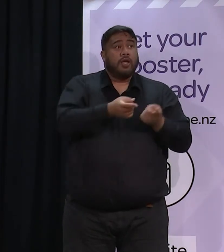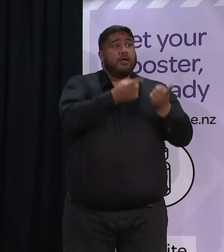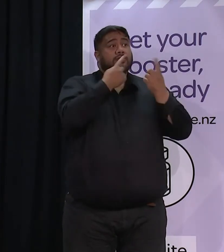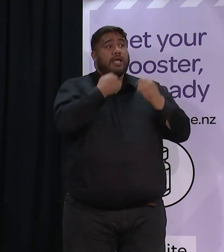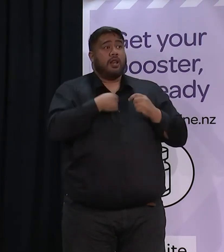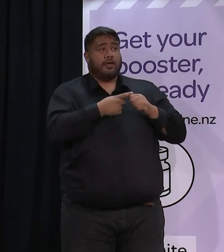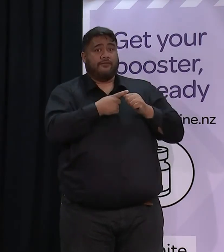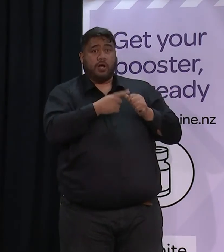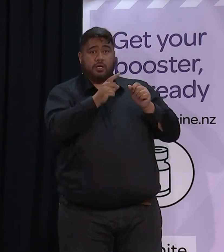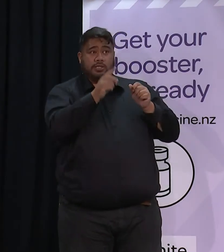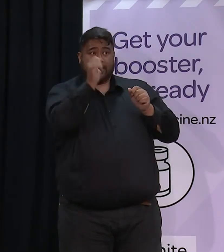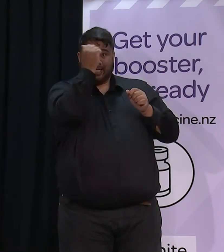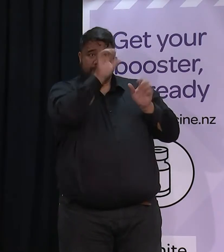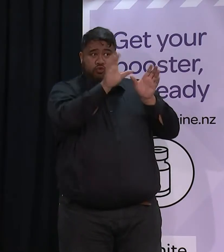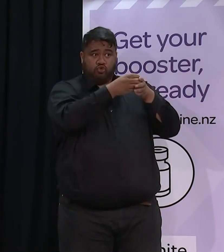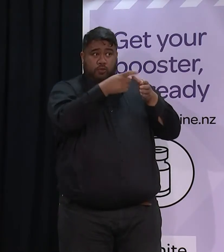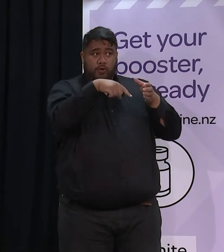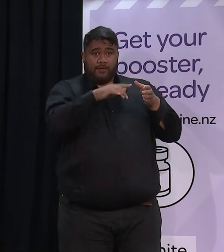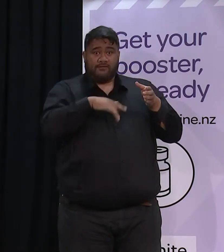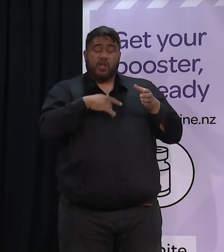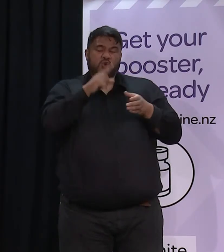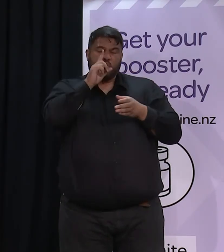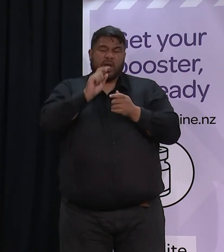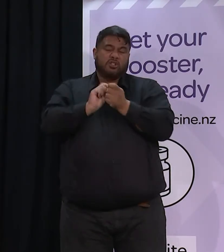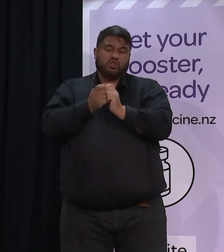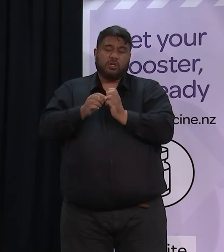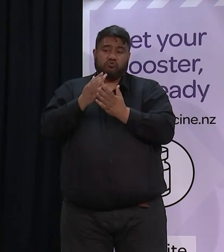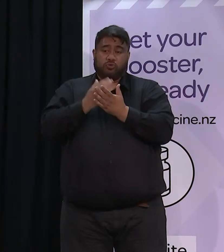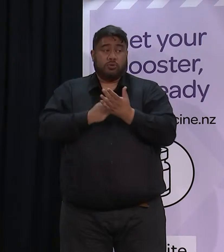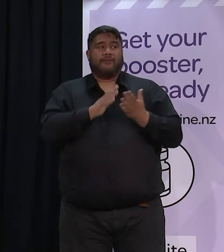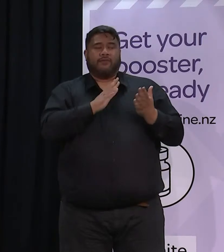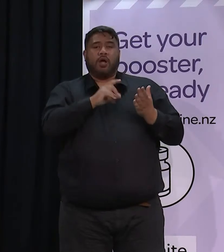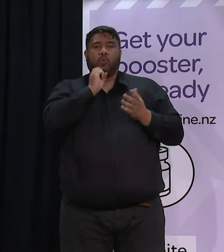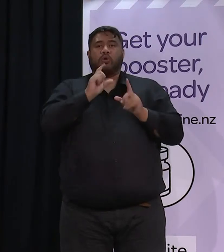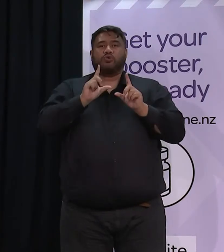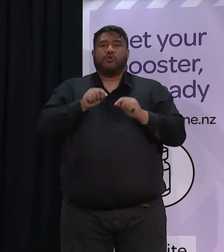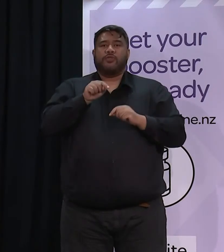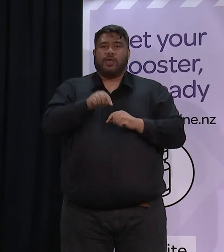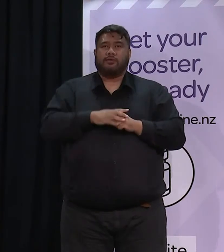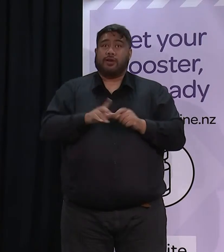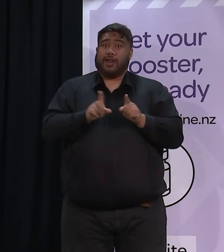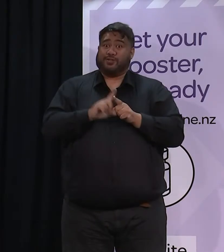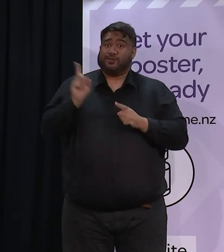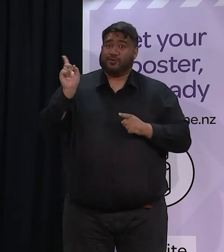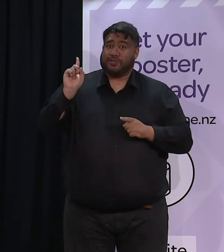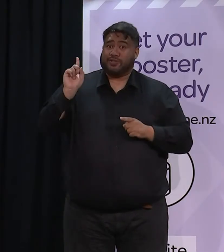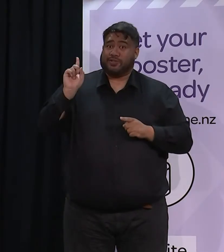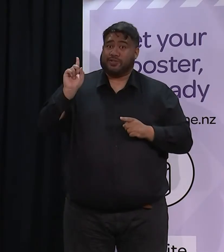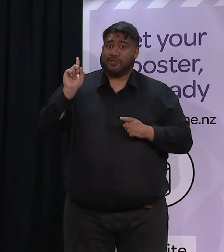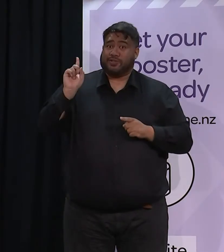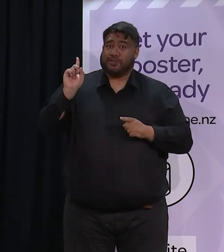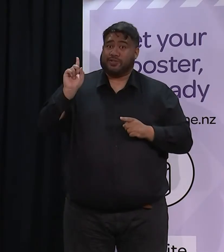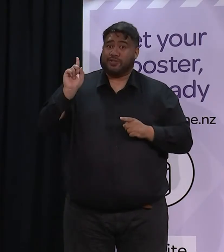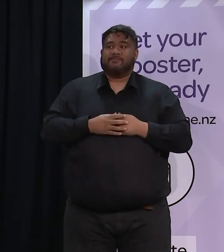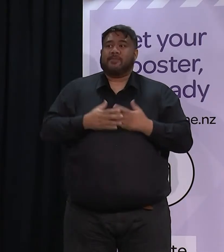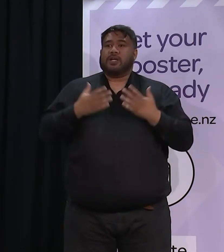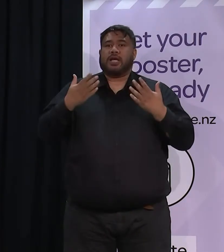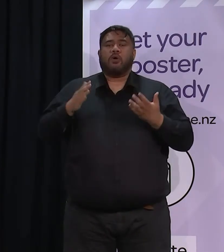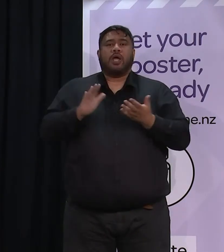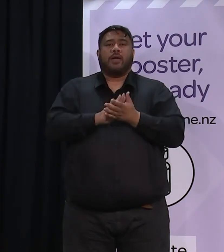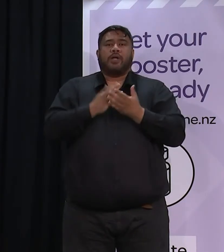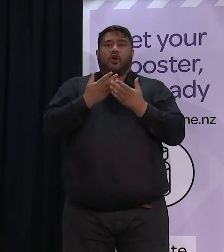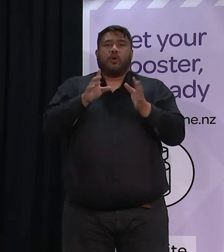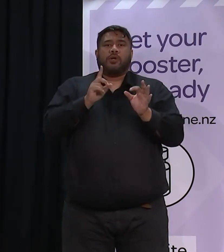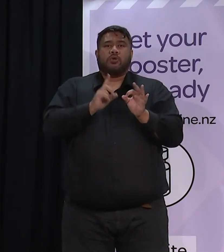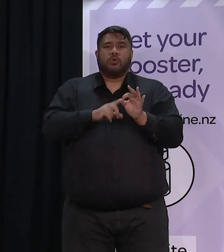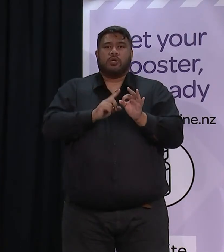safe to do so. And today, that is what we have been told, and so that is what we are doing. We're now both happy to take questions.